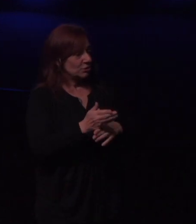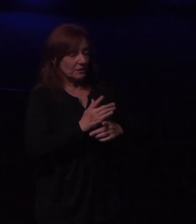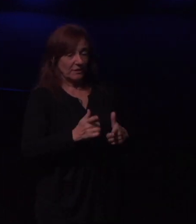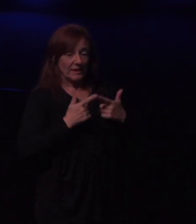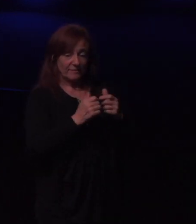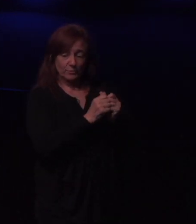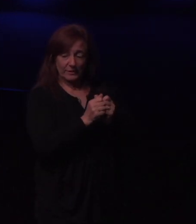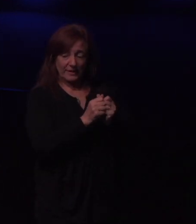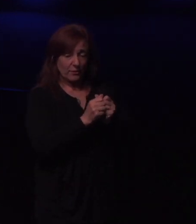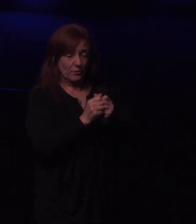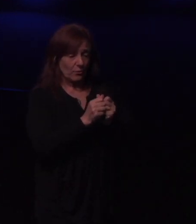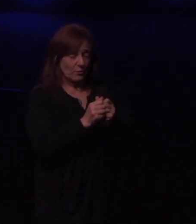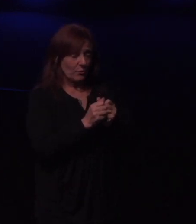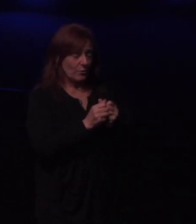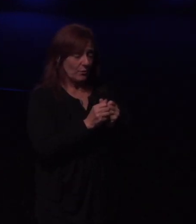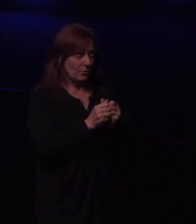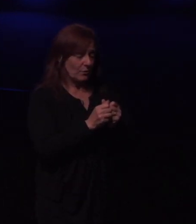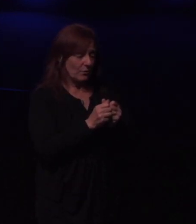together.